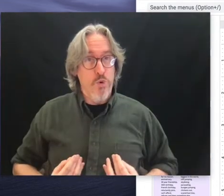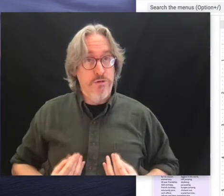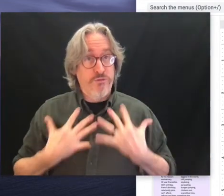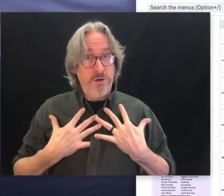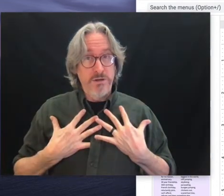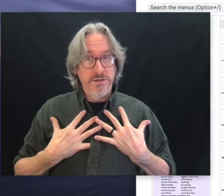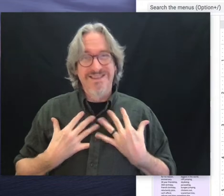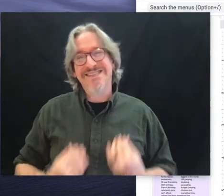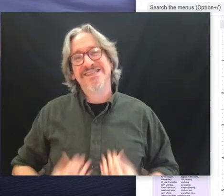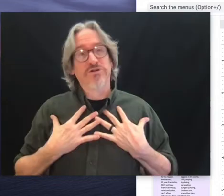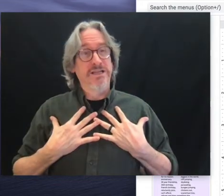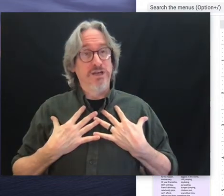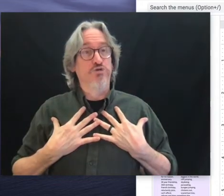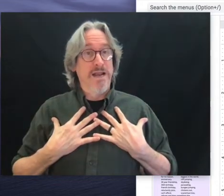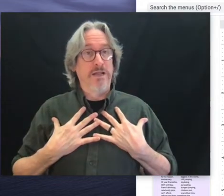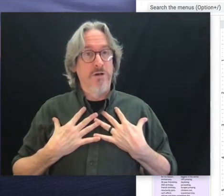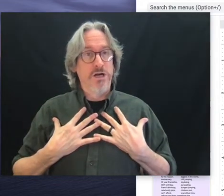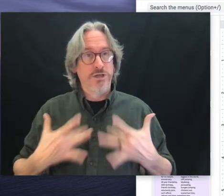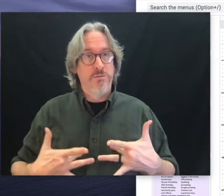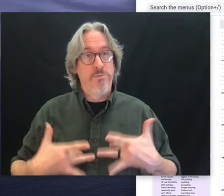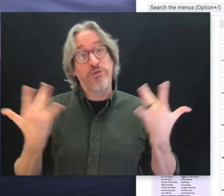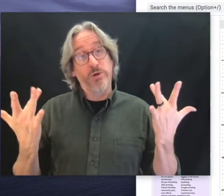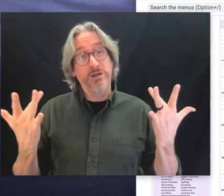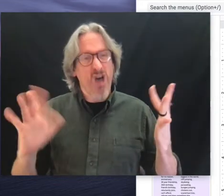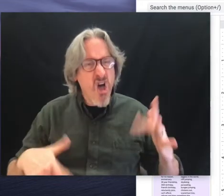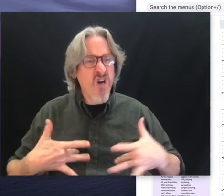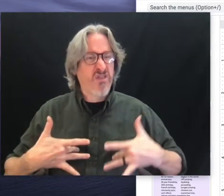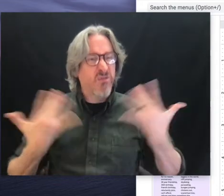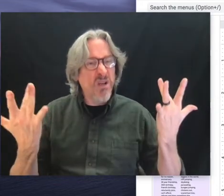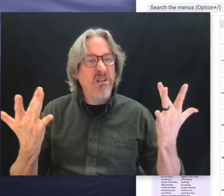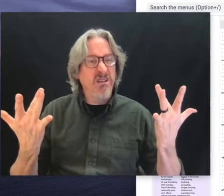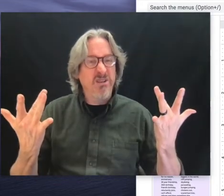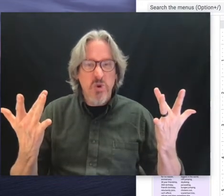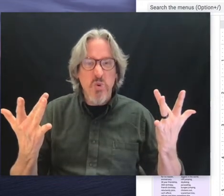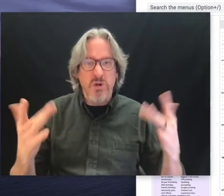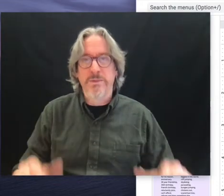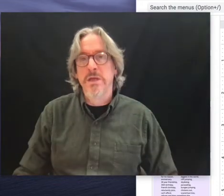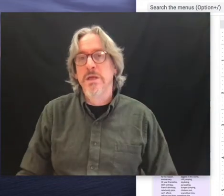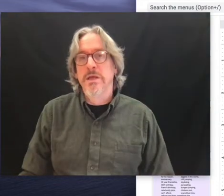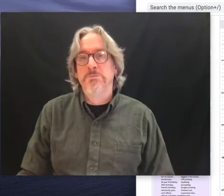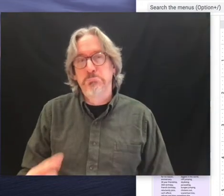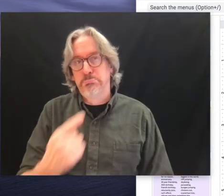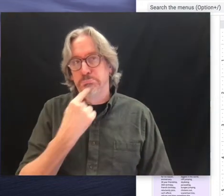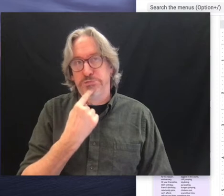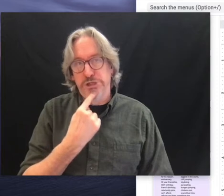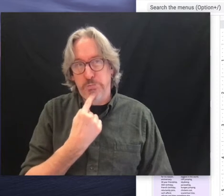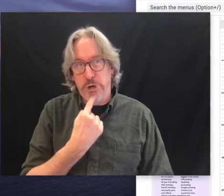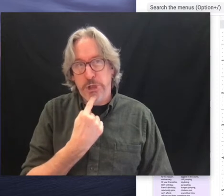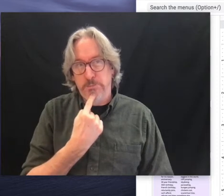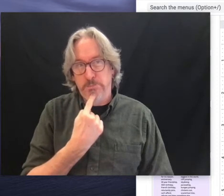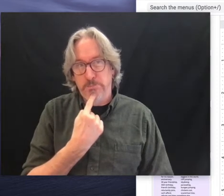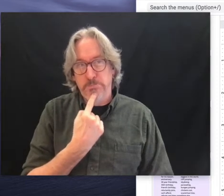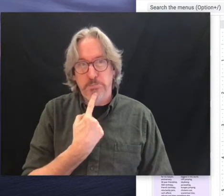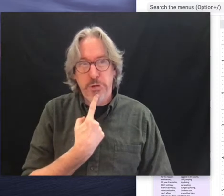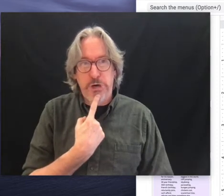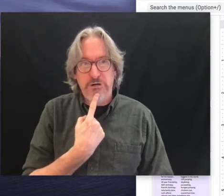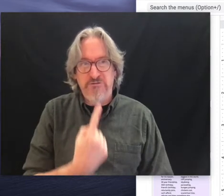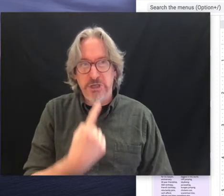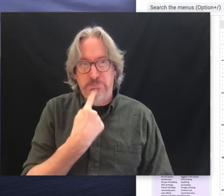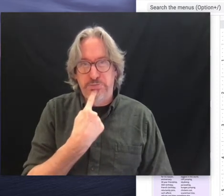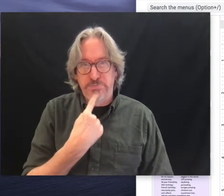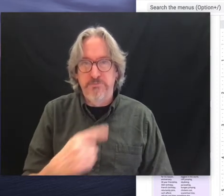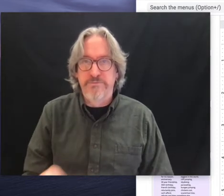Thrilled or thrilled. This is really the adrenaline rush. Thrilled. Thrilled. Cool. Disappointed. A little